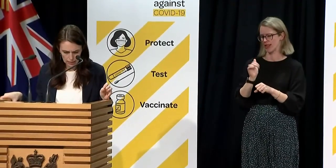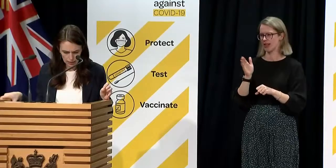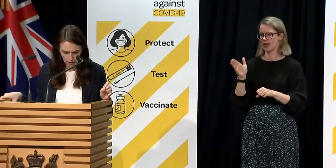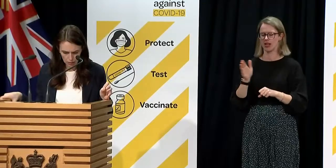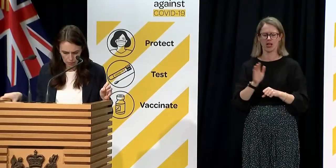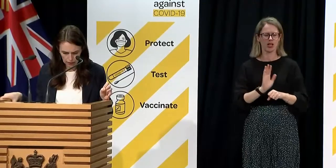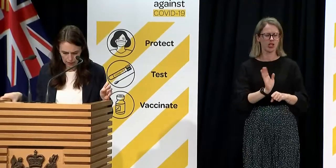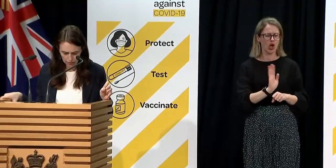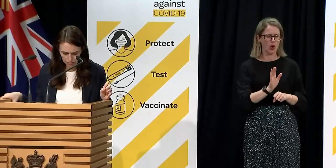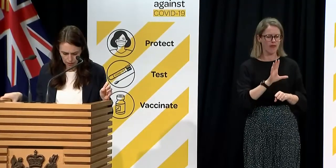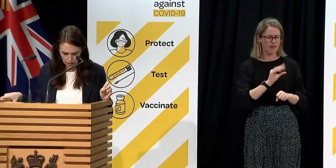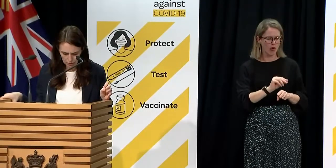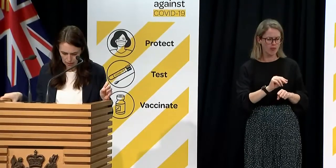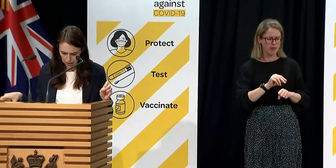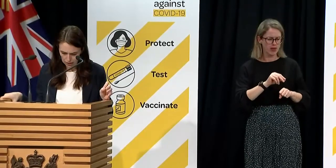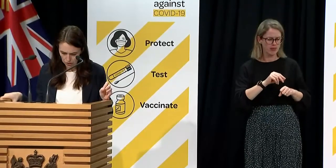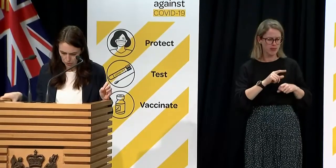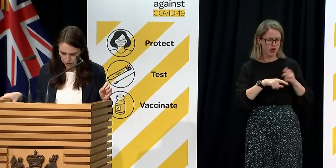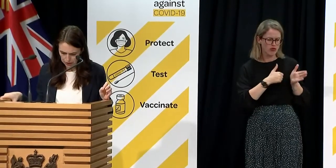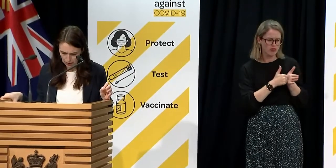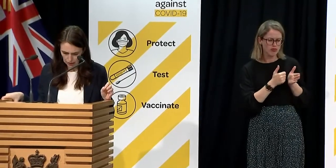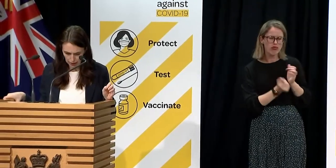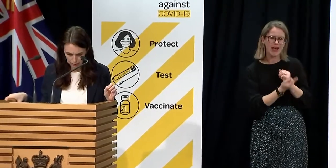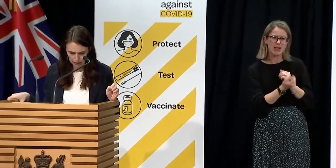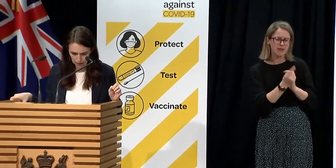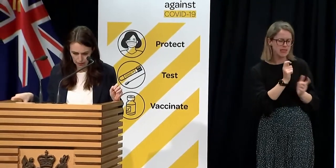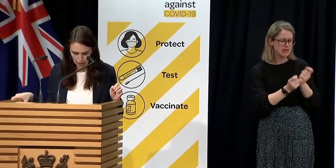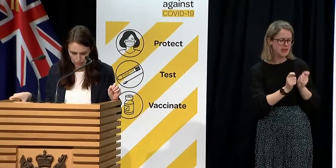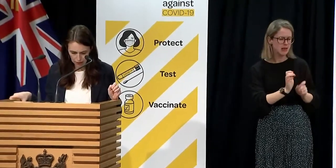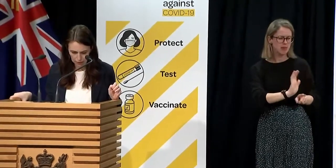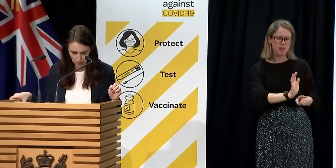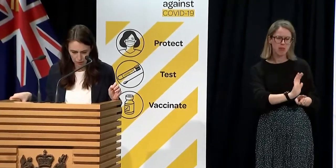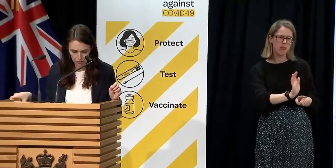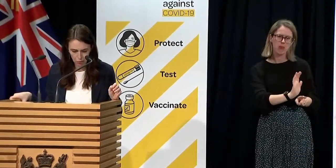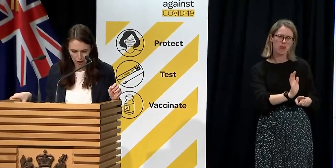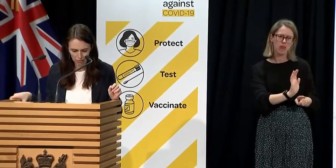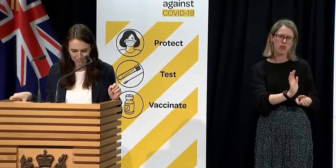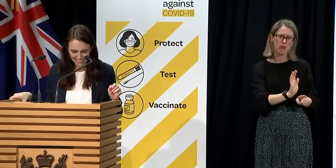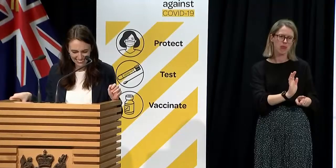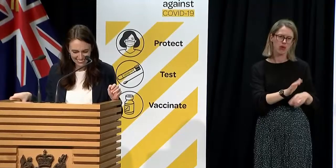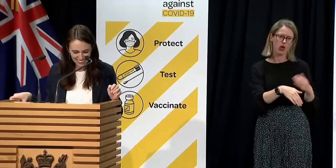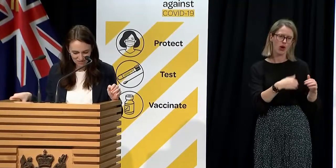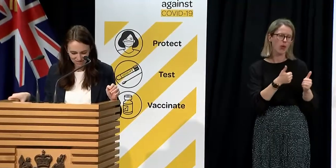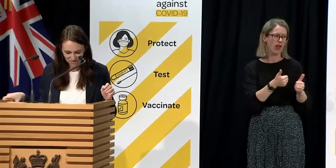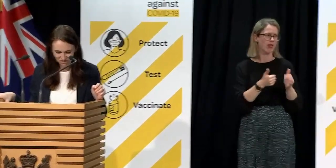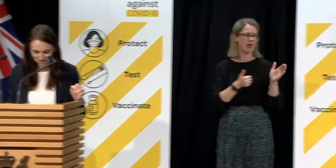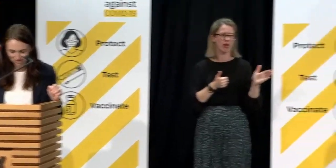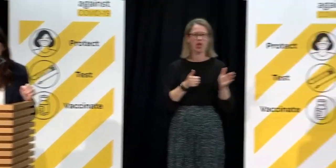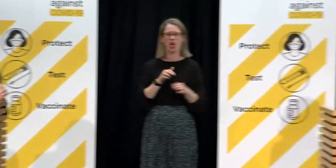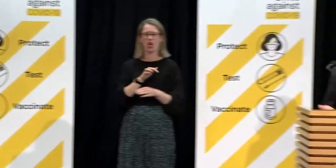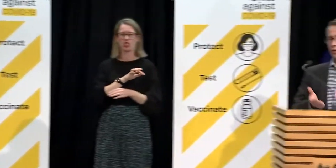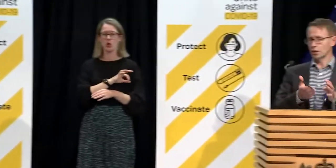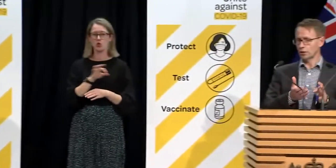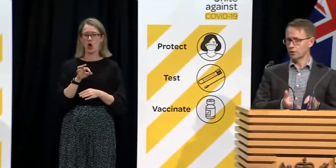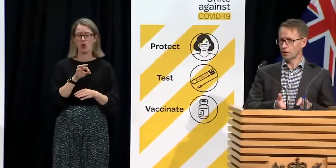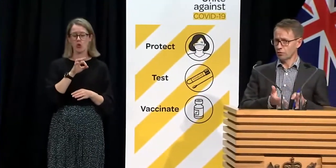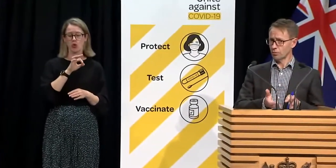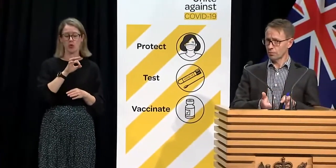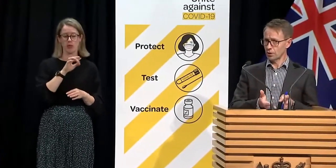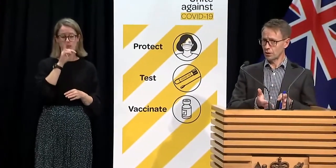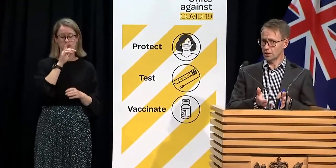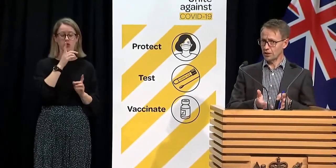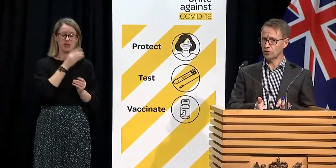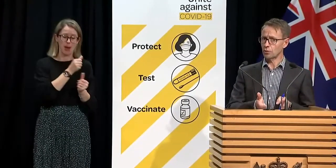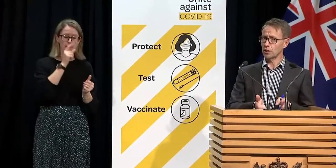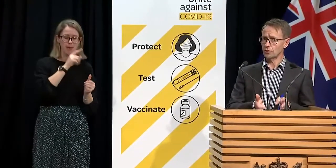surveillance testing, I believe. Our essential workers are coming through well. None of the asymptomatic surveillance testing. I think